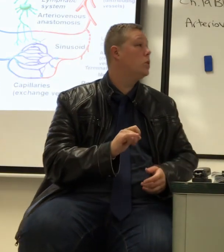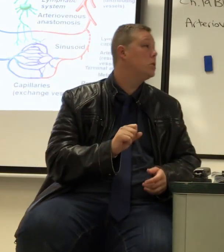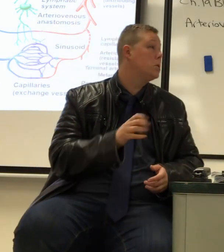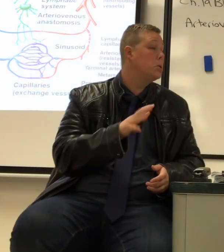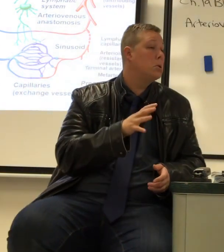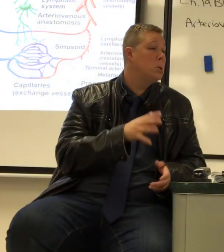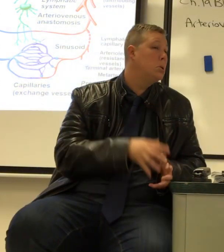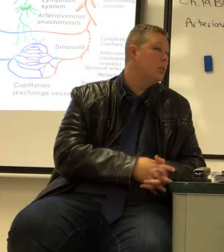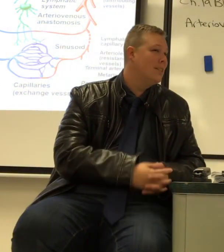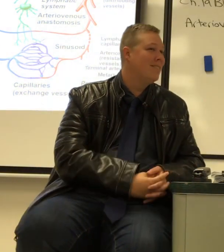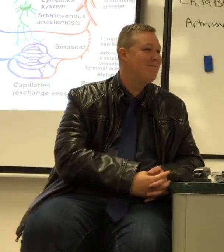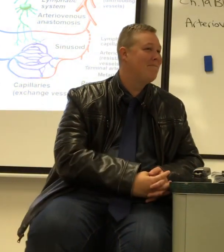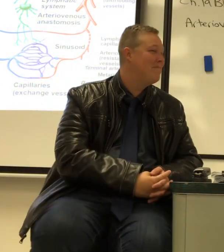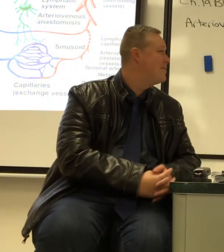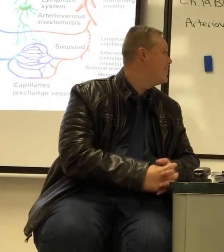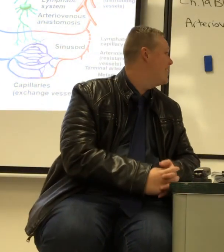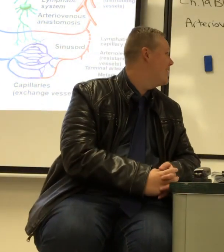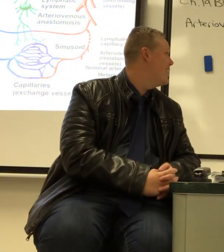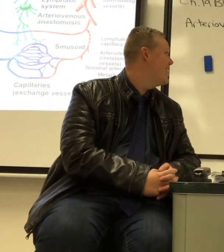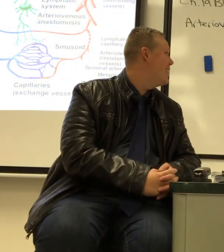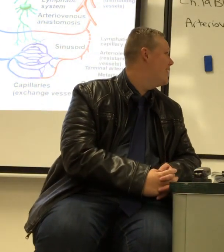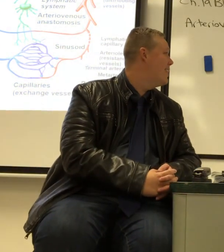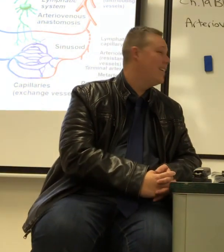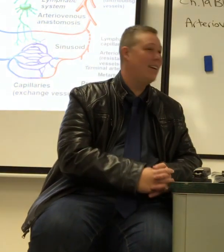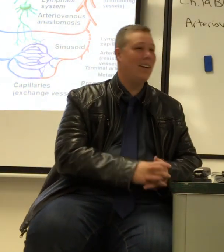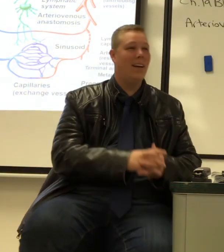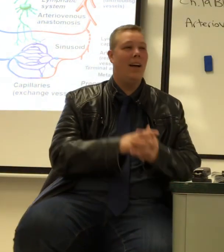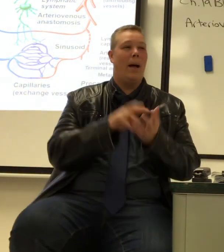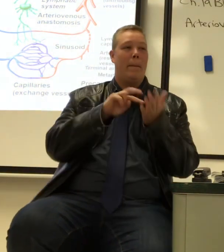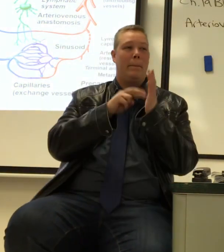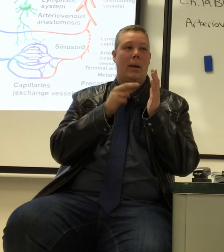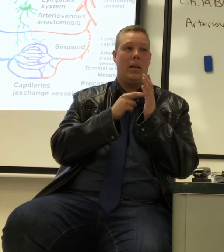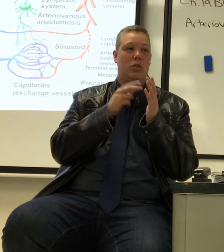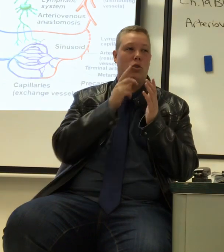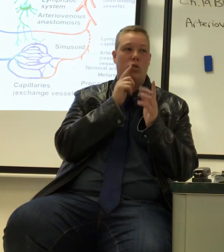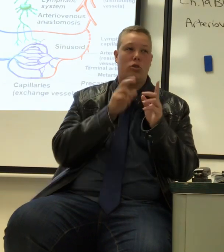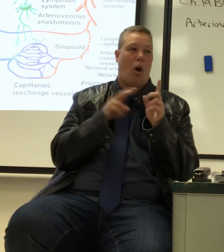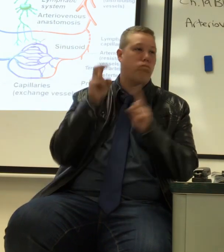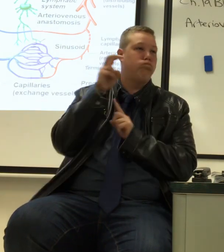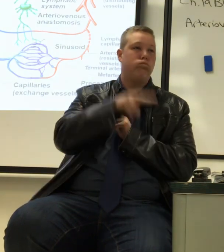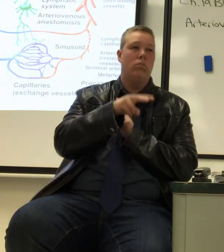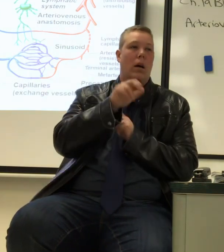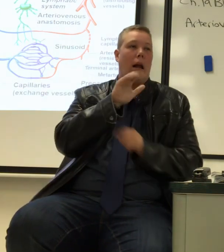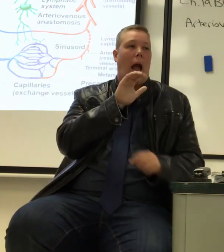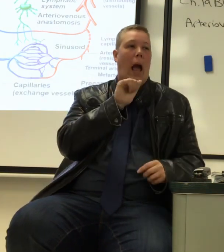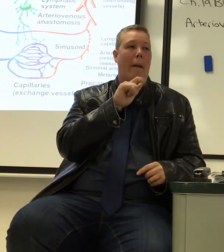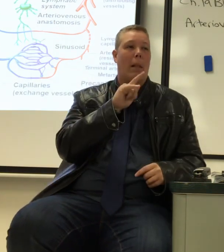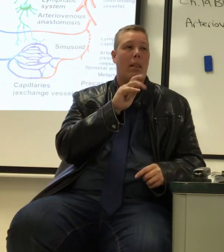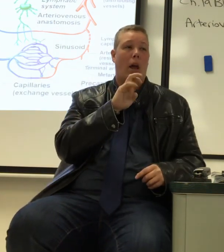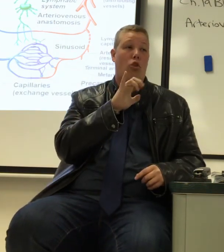artery to vein, and you bypass the capillaries.